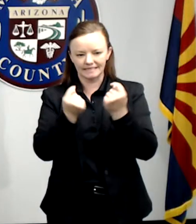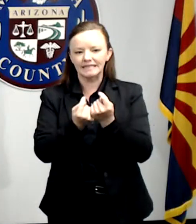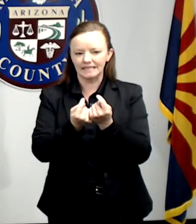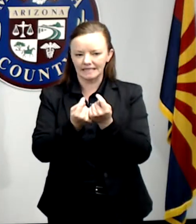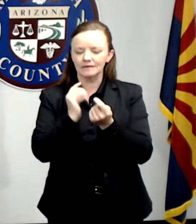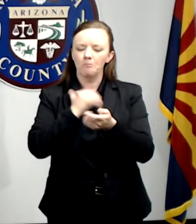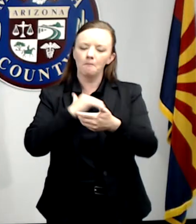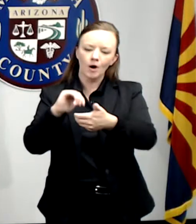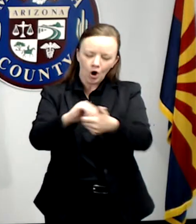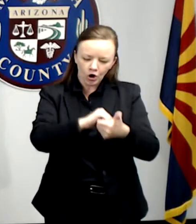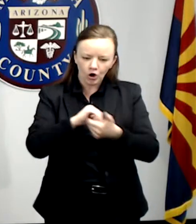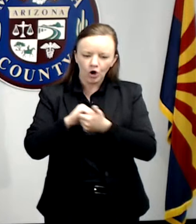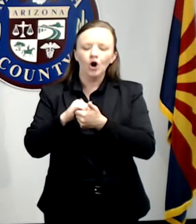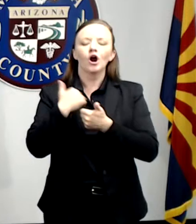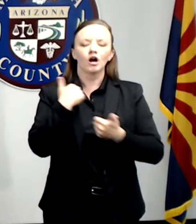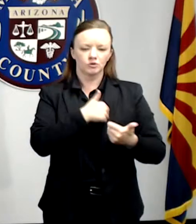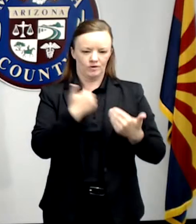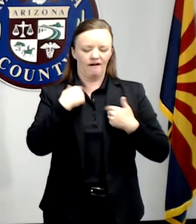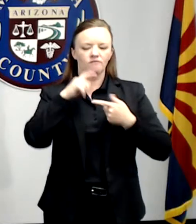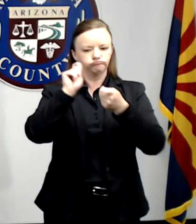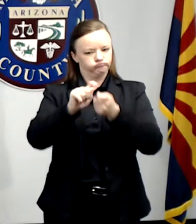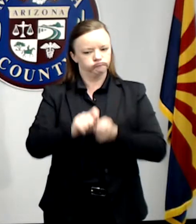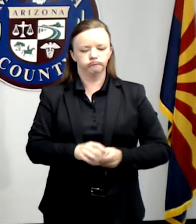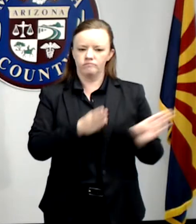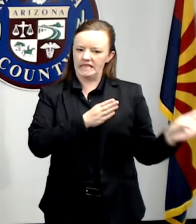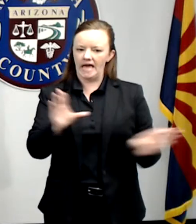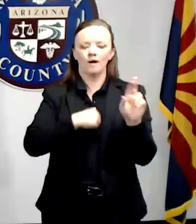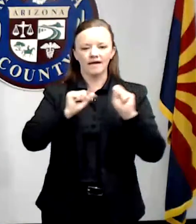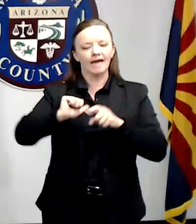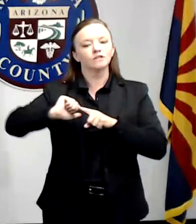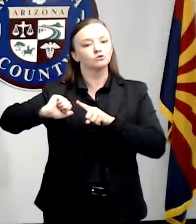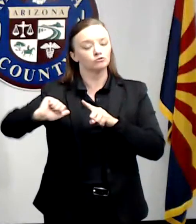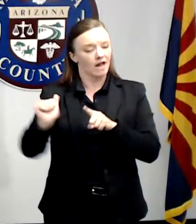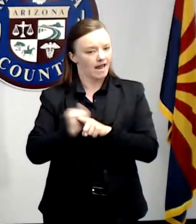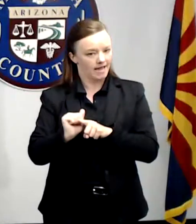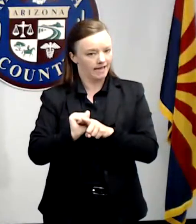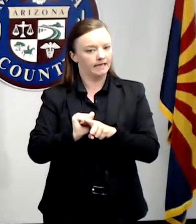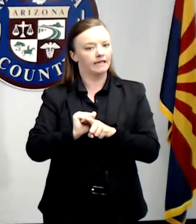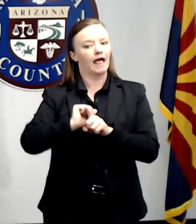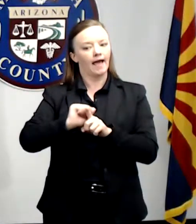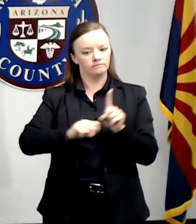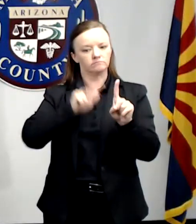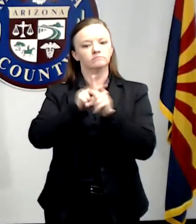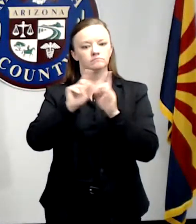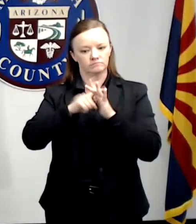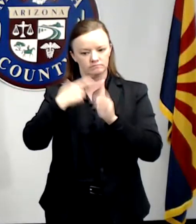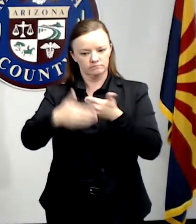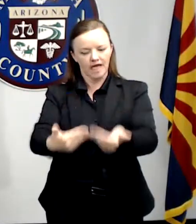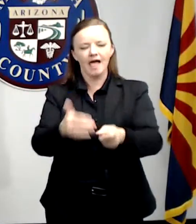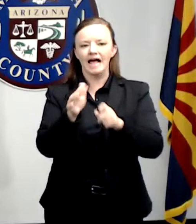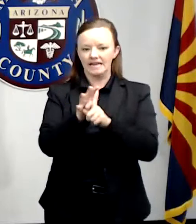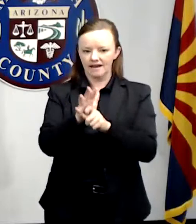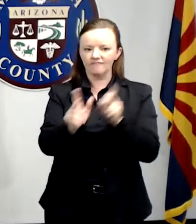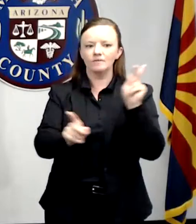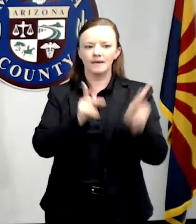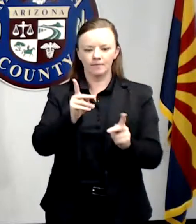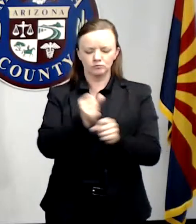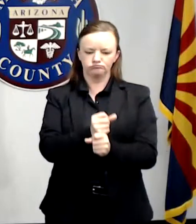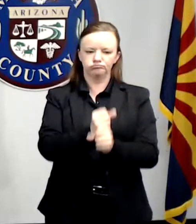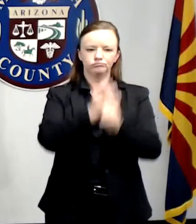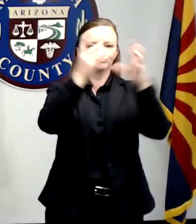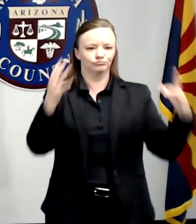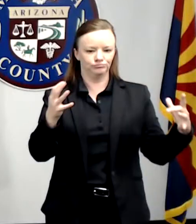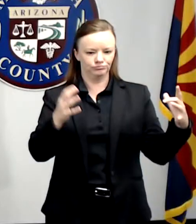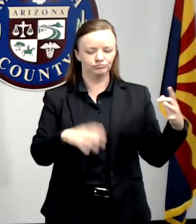very detailed plan in place where we're going and implement enough of a workforce to increase